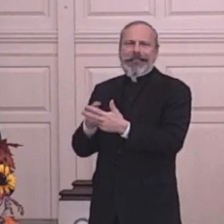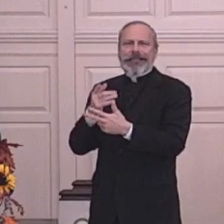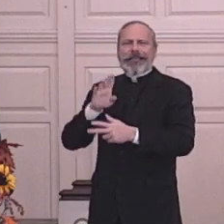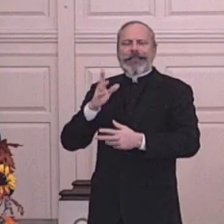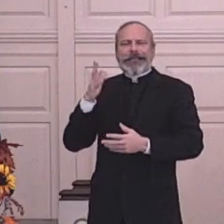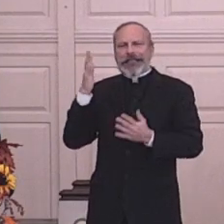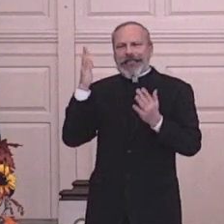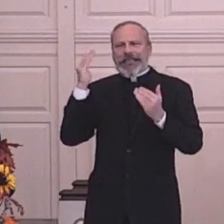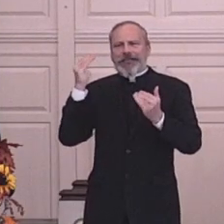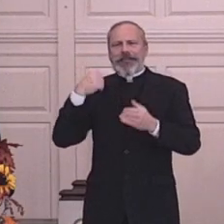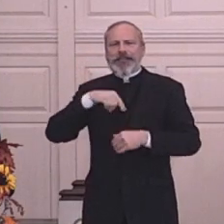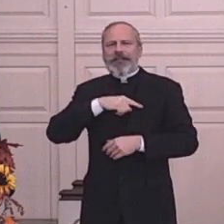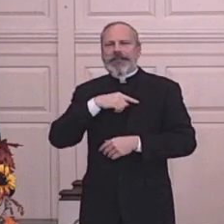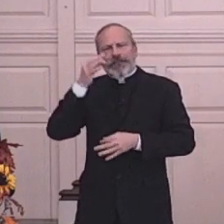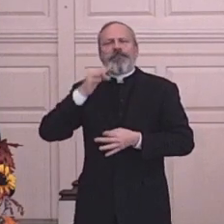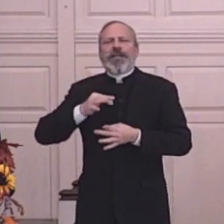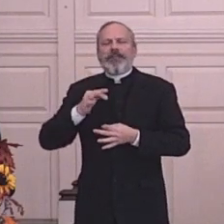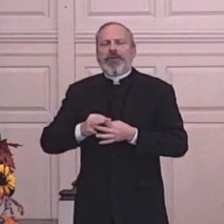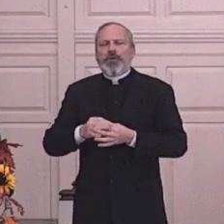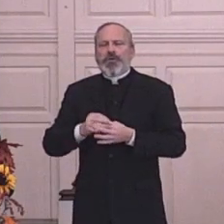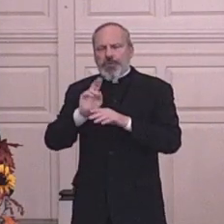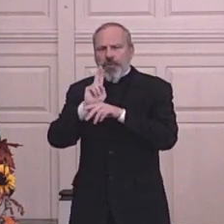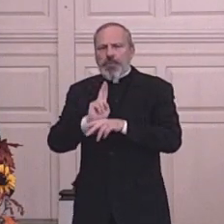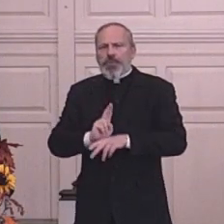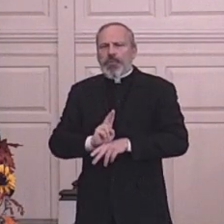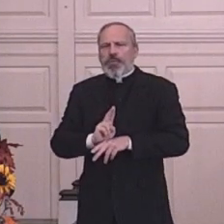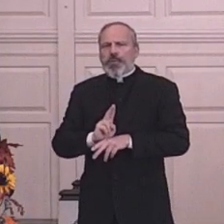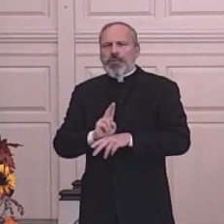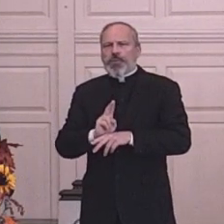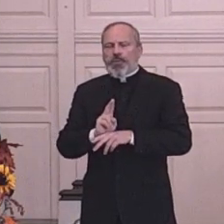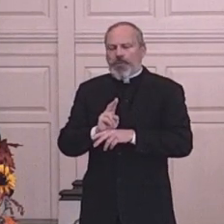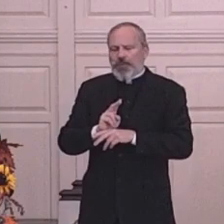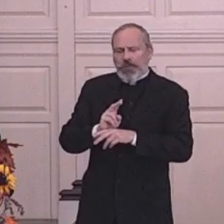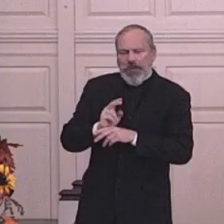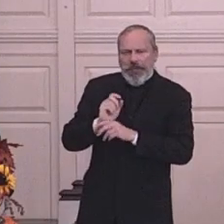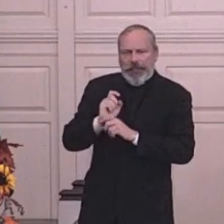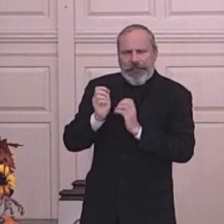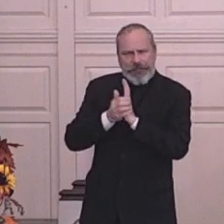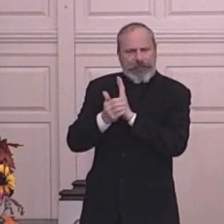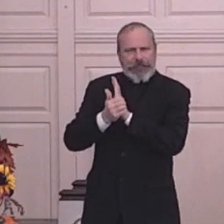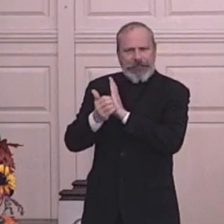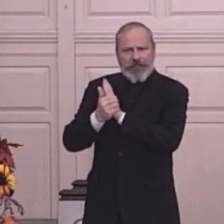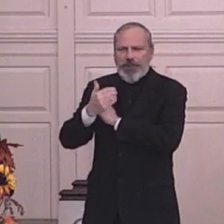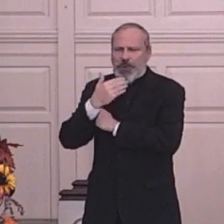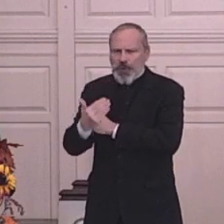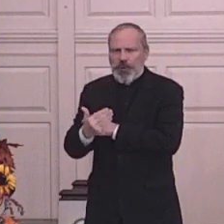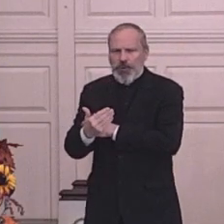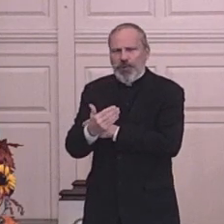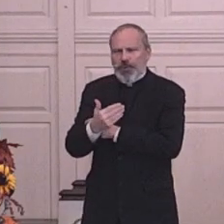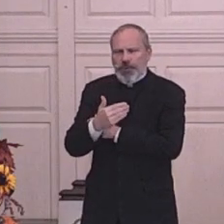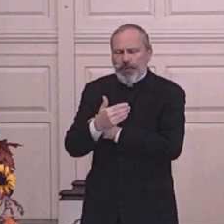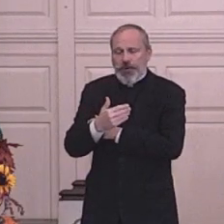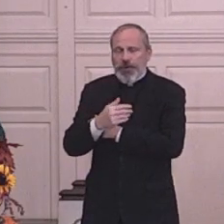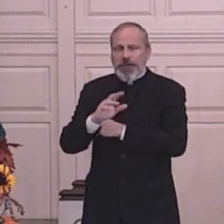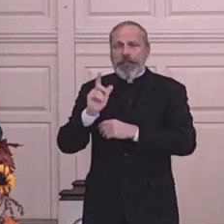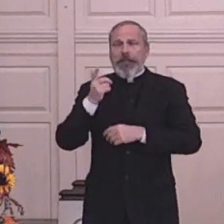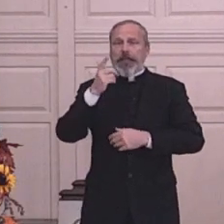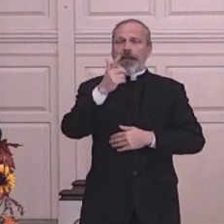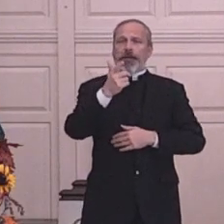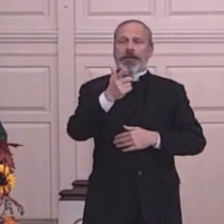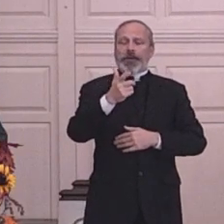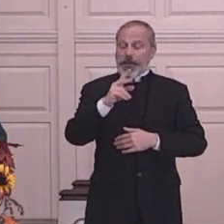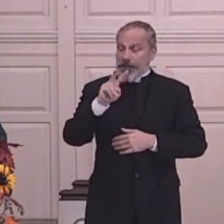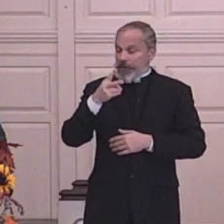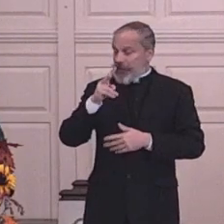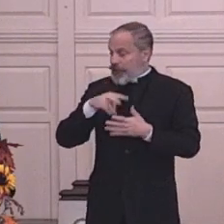to be faithful, to use all these talents very well. That at the end, the